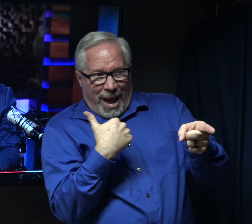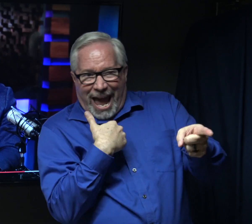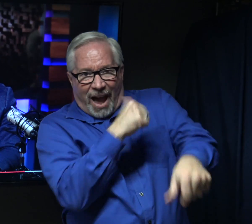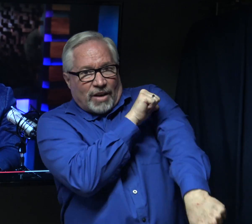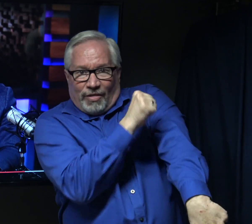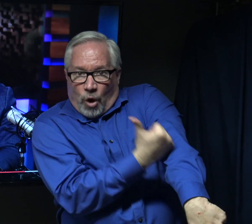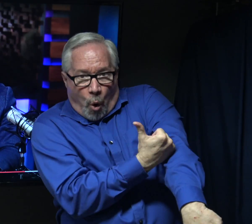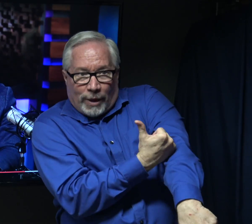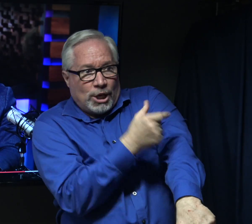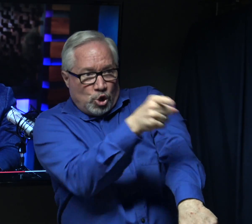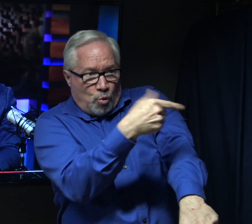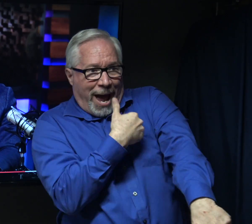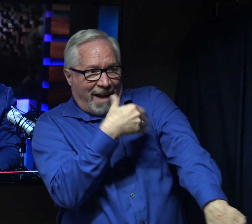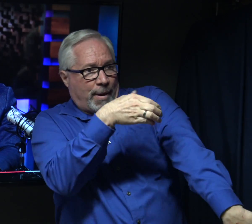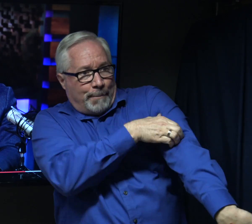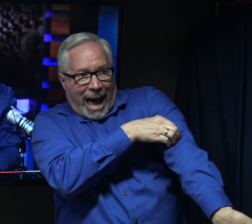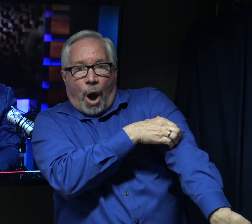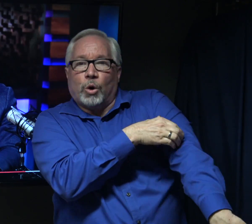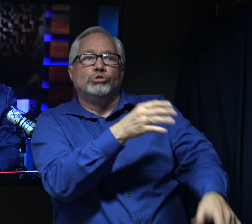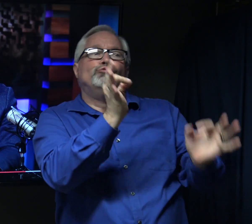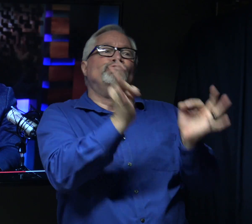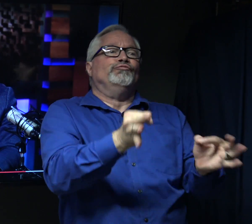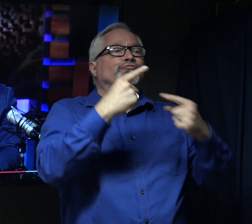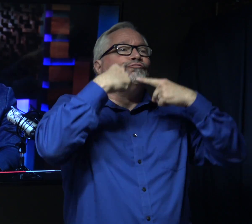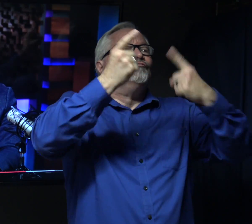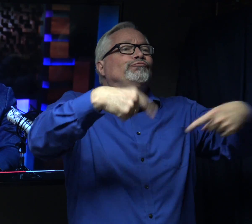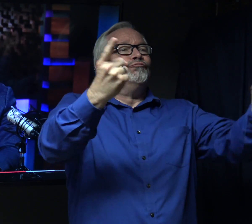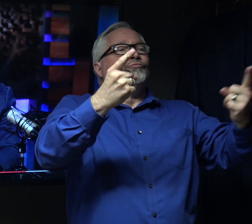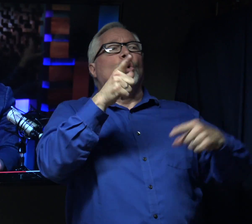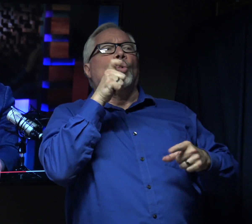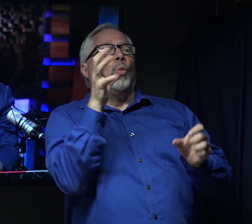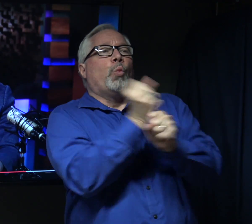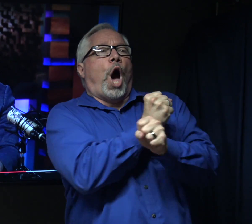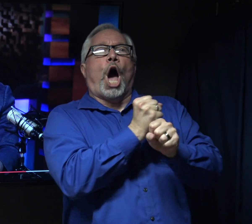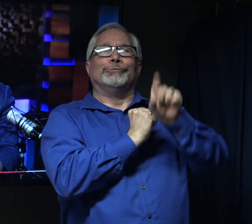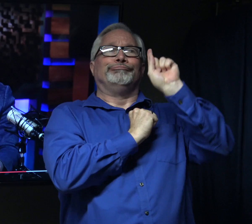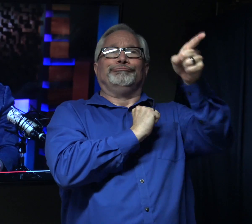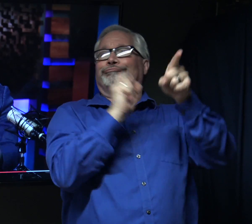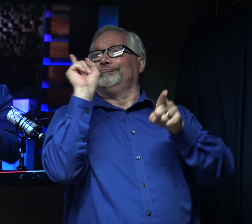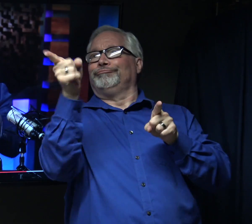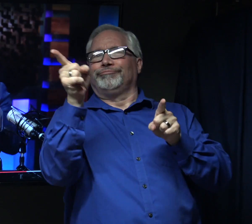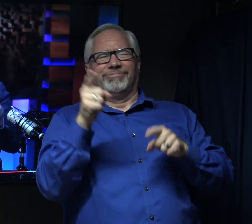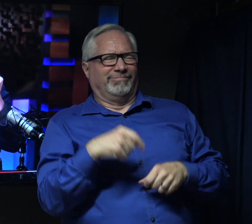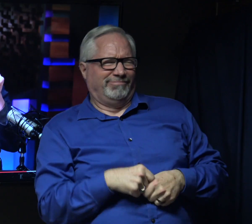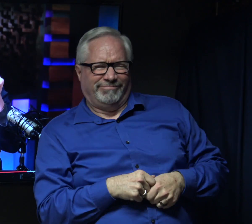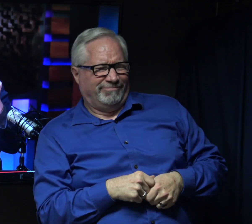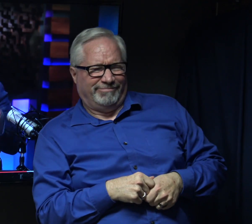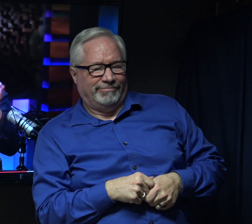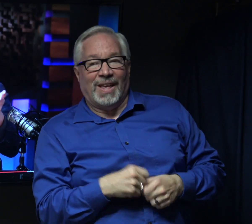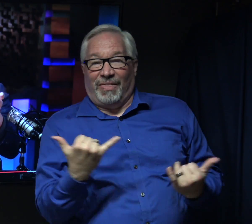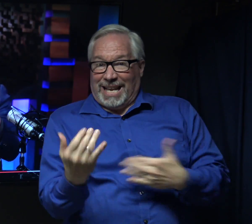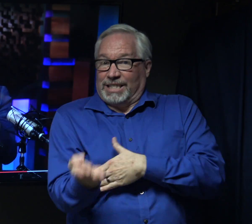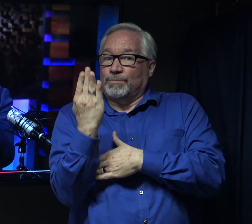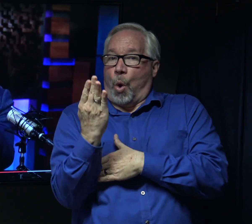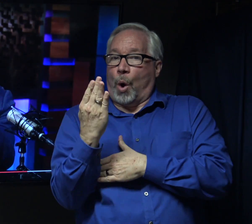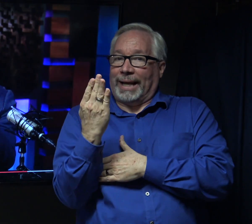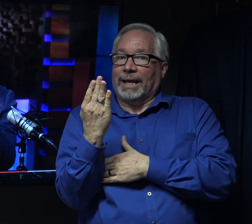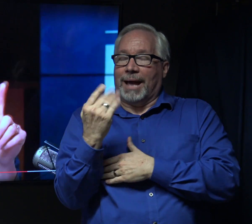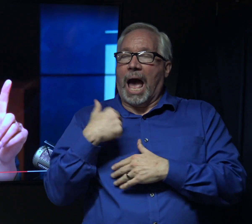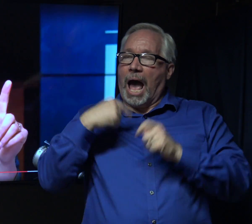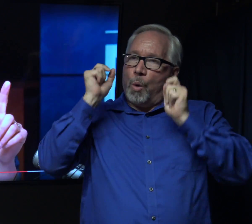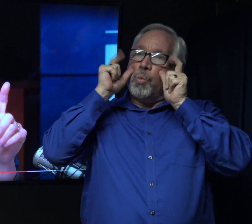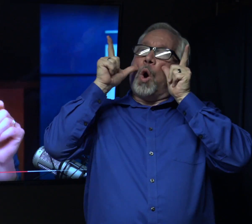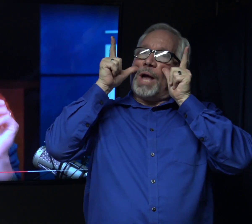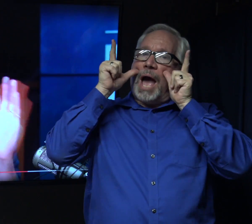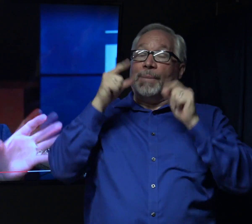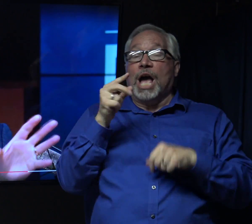legacy left-wing media the right to call presidential elections. It was funny, when I woke up this morning, I think a lot of us did, and